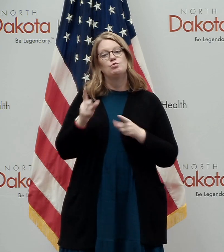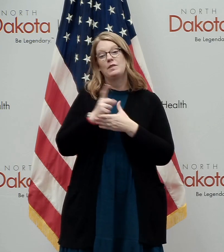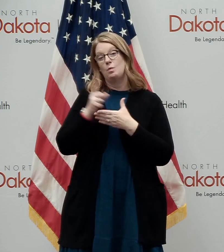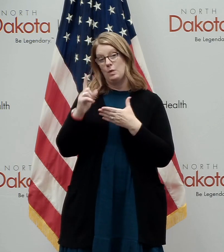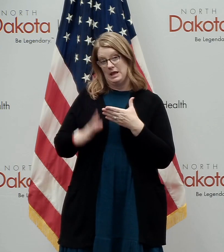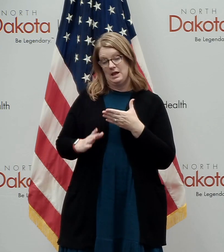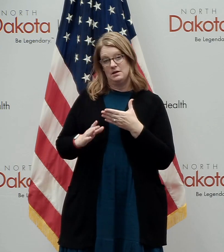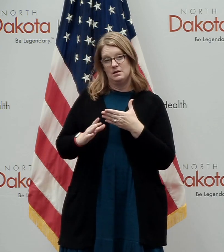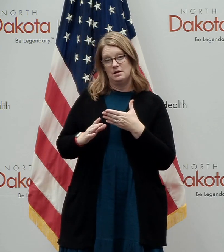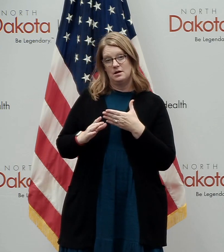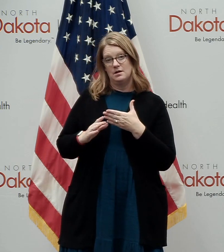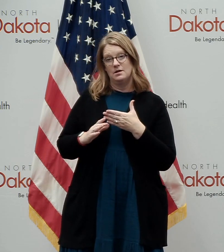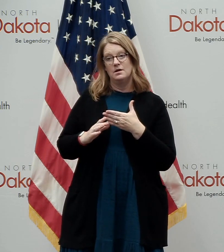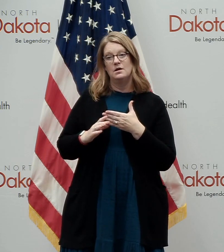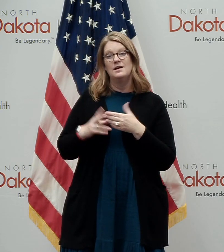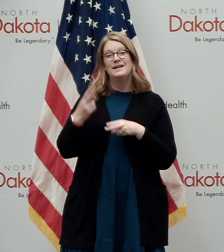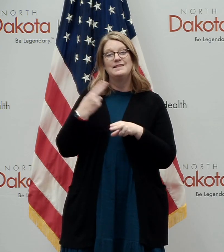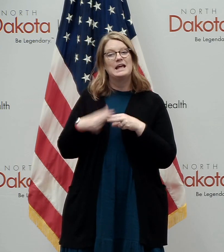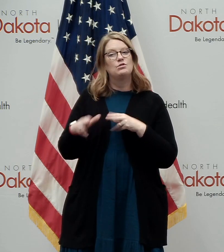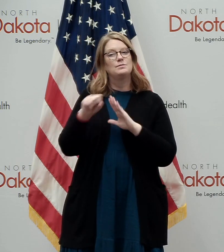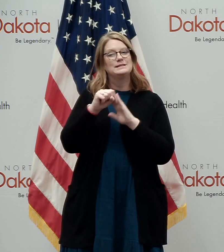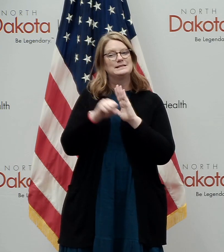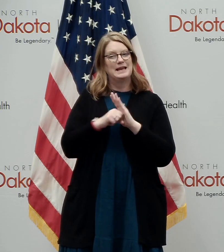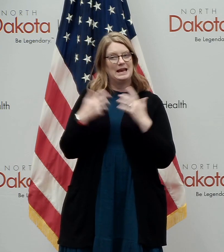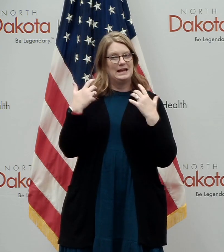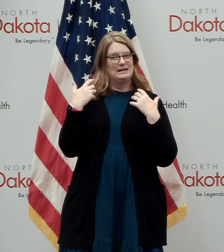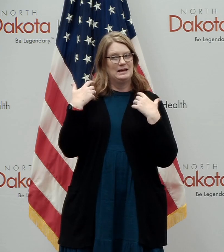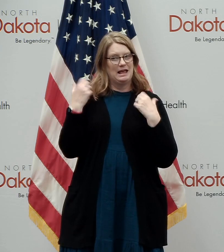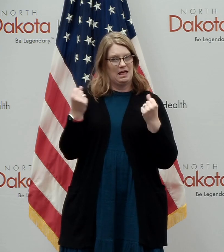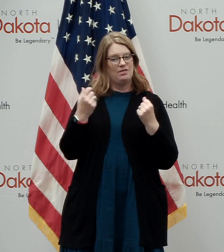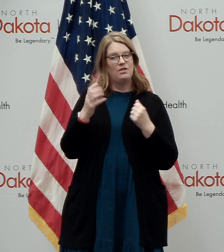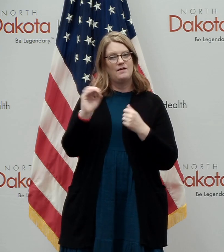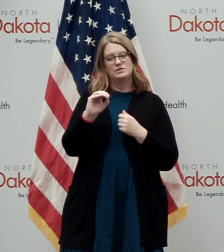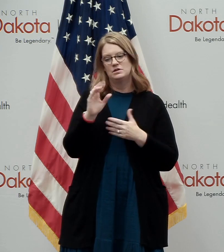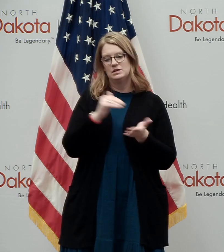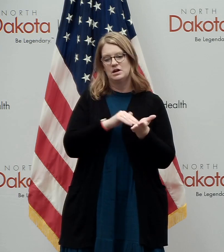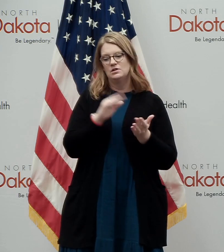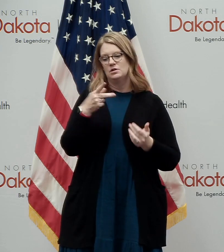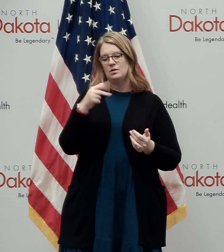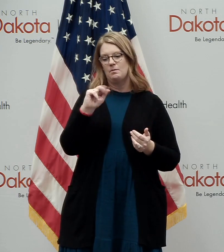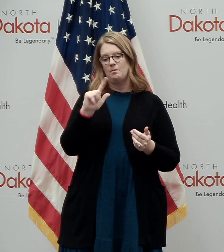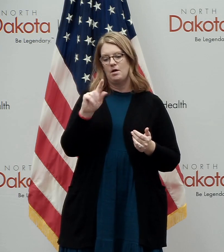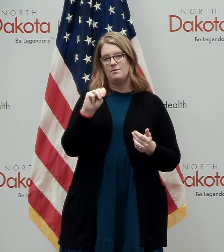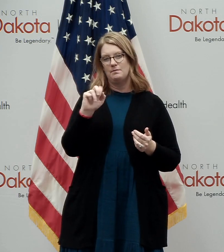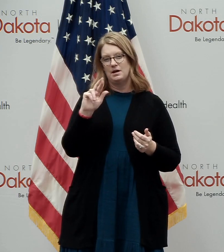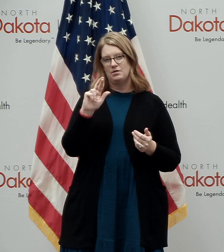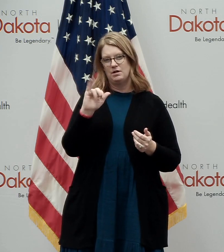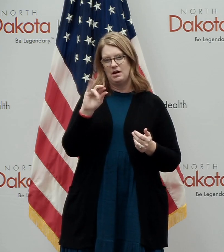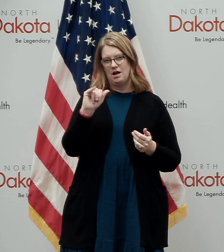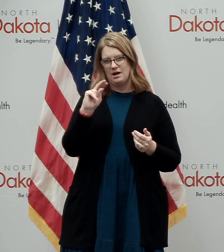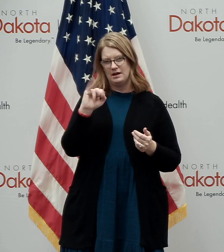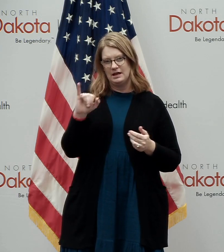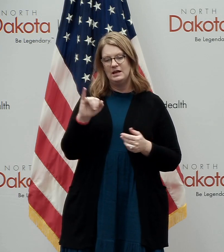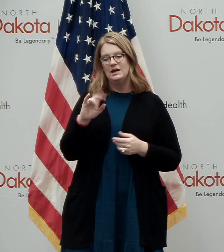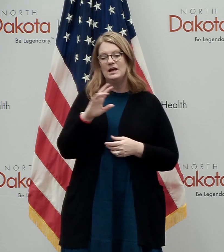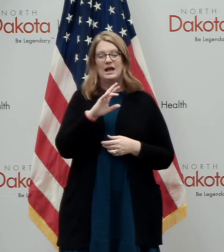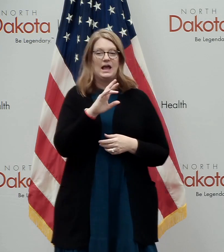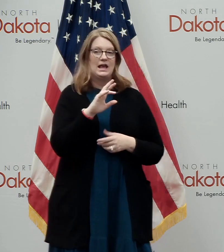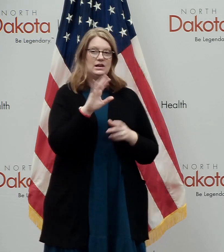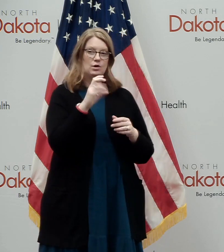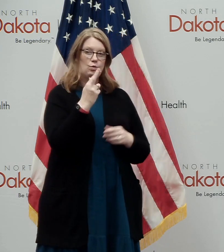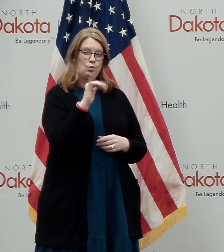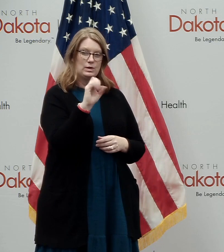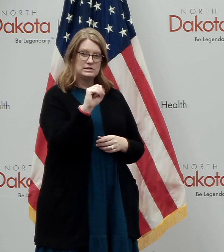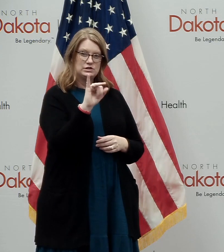is that our interim state health officer, Dr. Paul Mariani, and Department of Human Services Director Chris